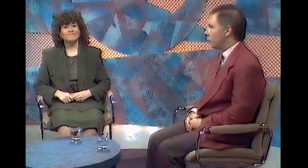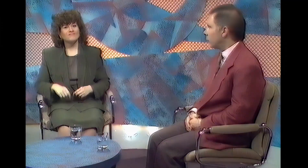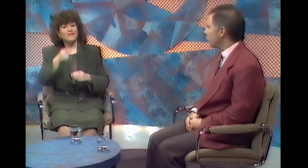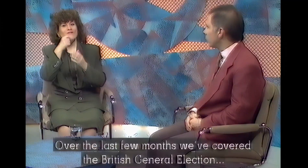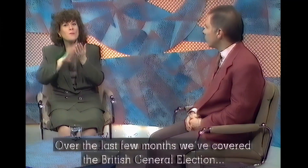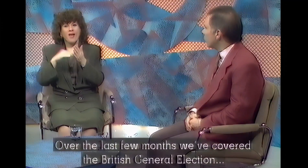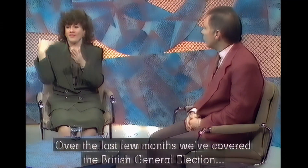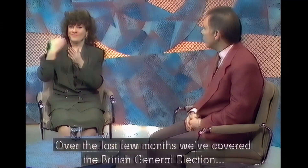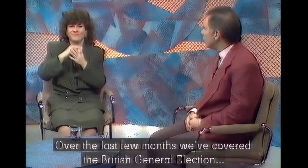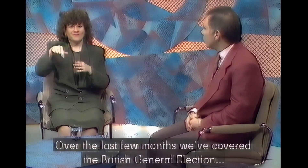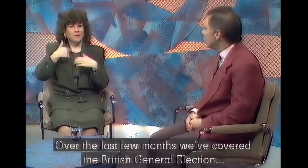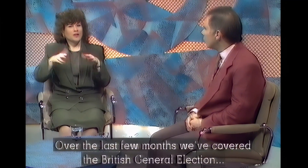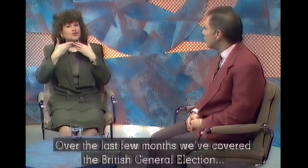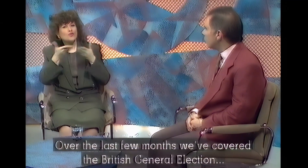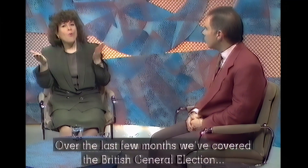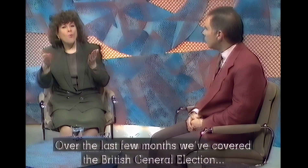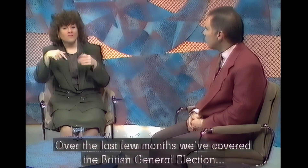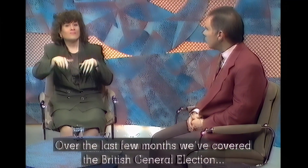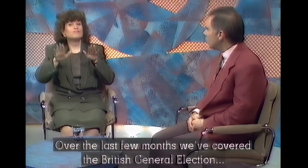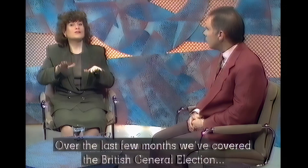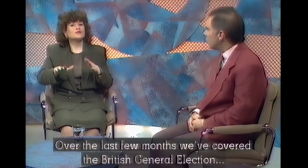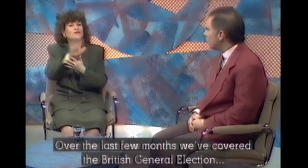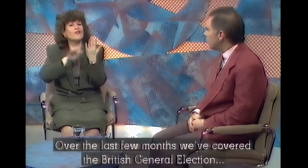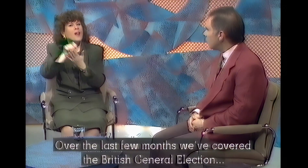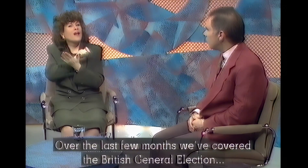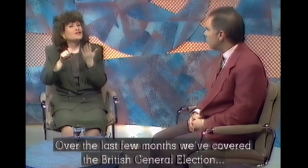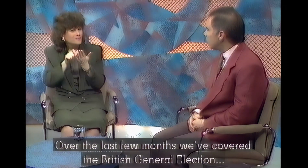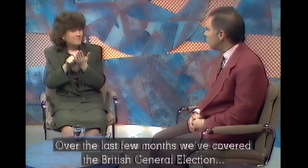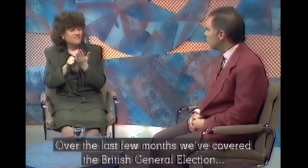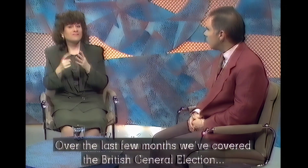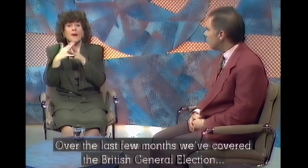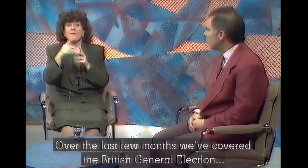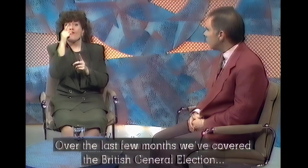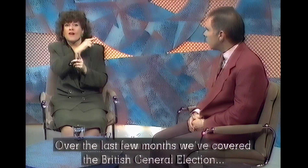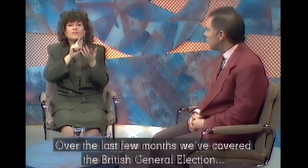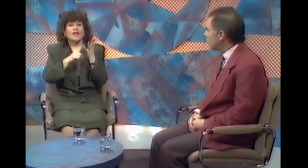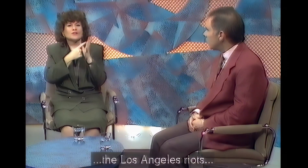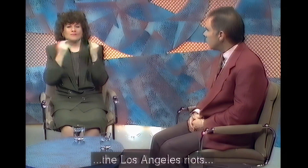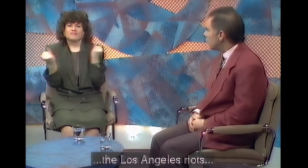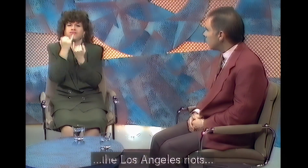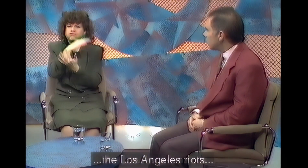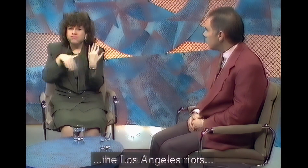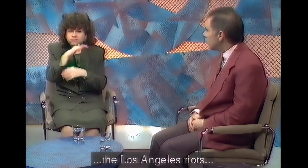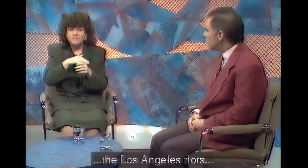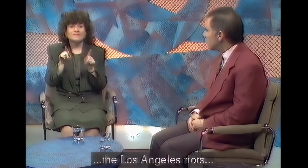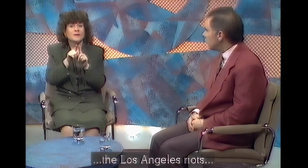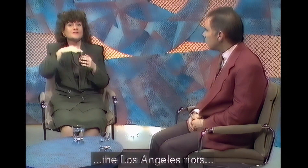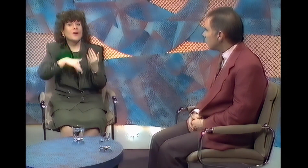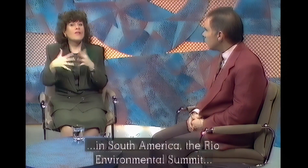Paul. Over the last few months, we've covered the British general election, the Los Angeles riots,